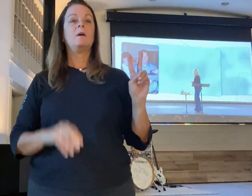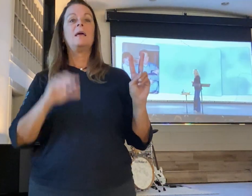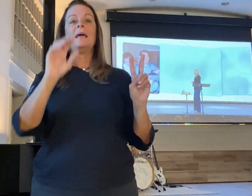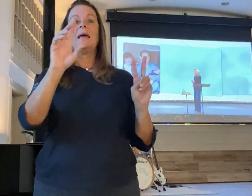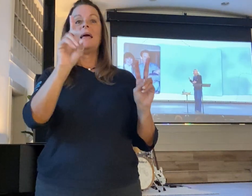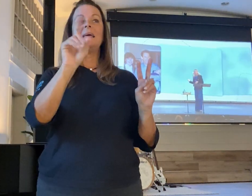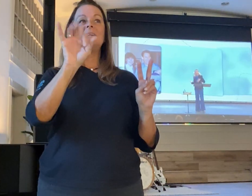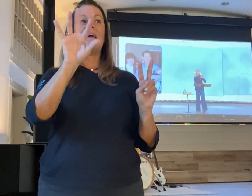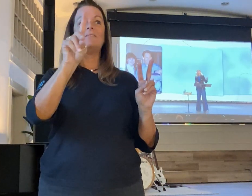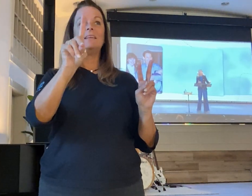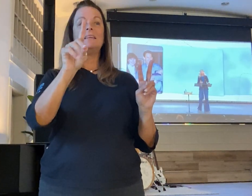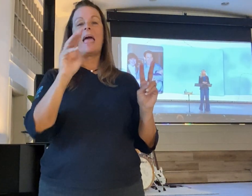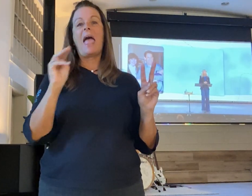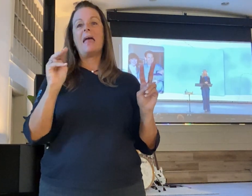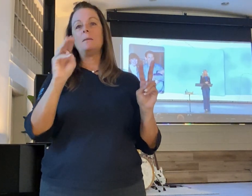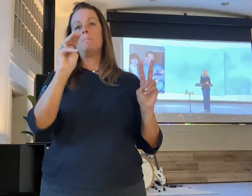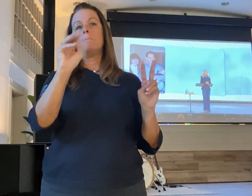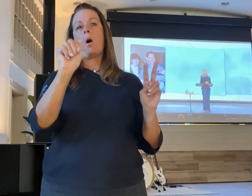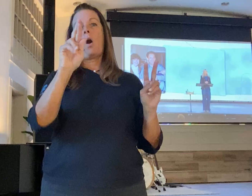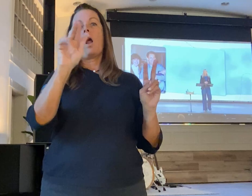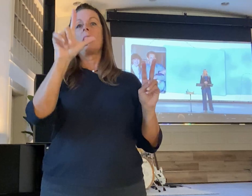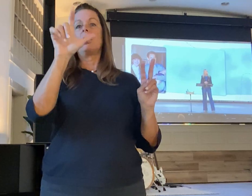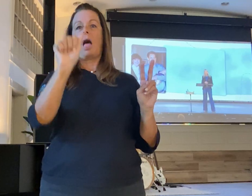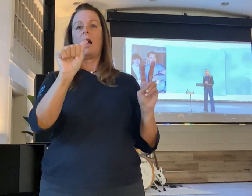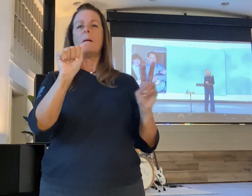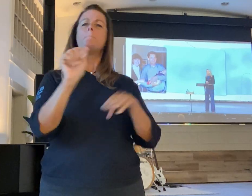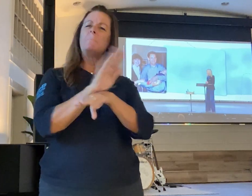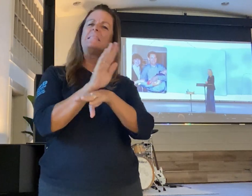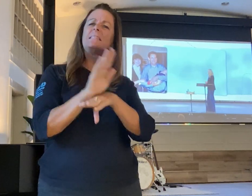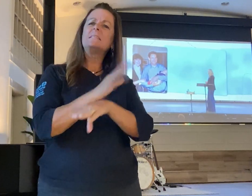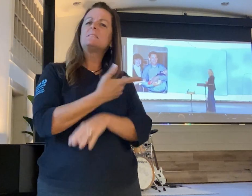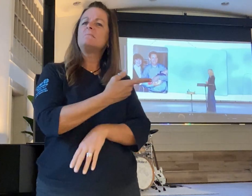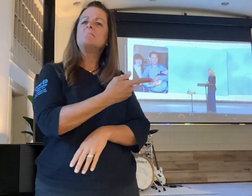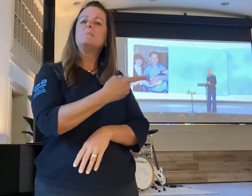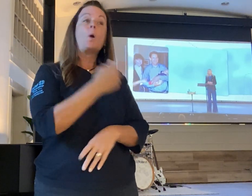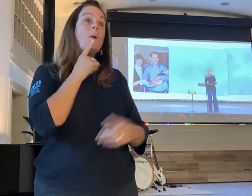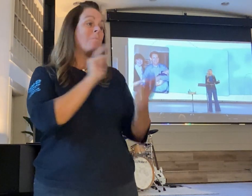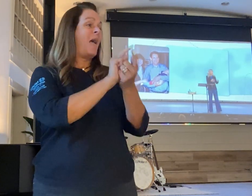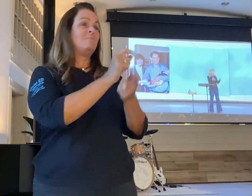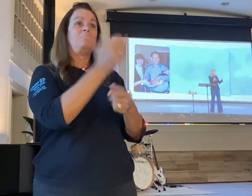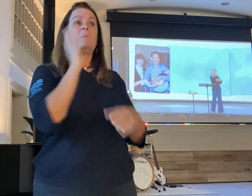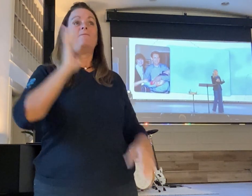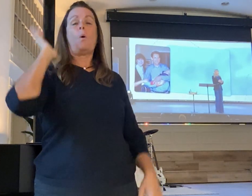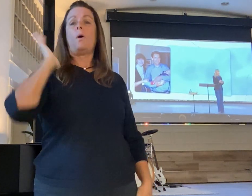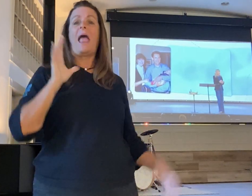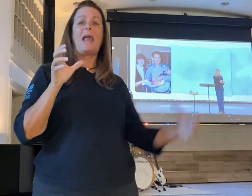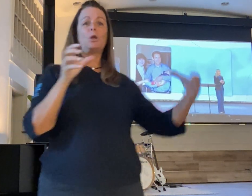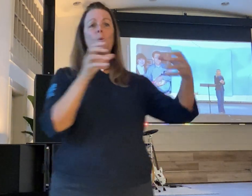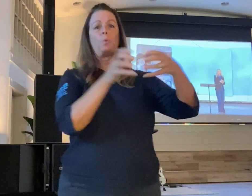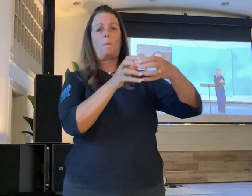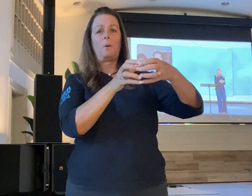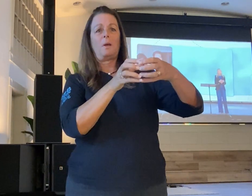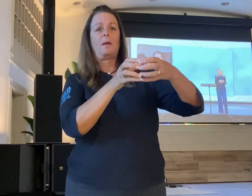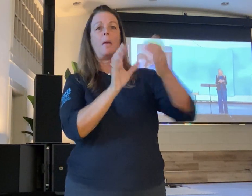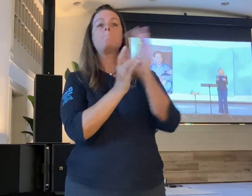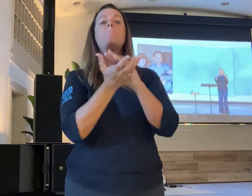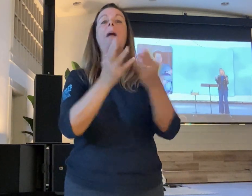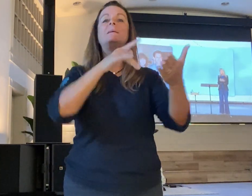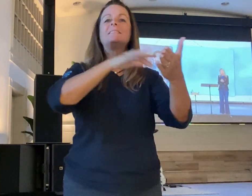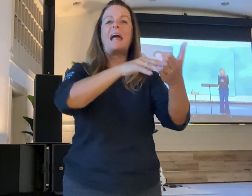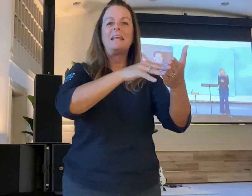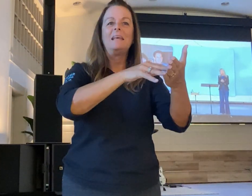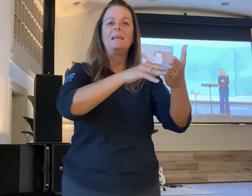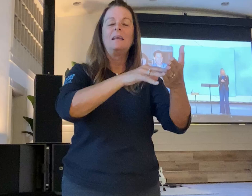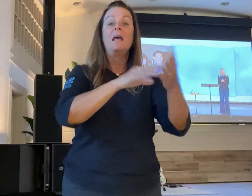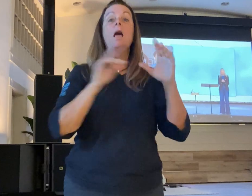David and Marla, they were and they still are business people, business owners, and we met several years ago because we were in a group together. They were a